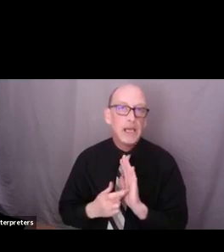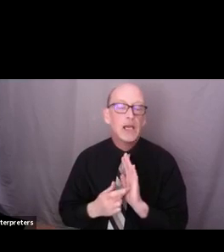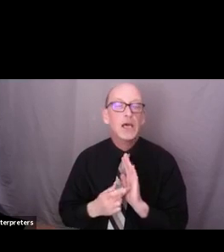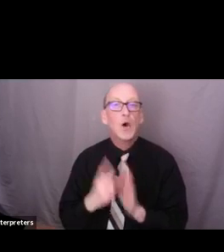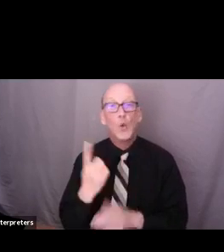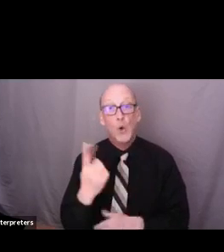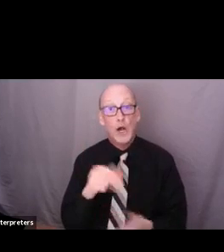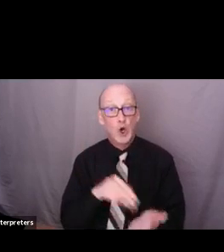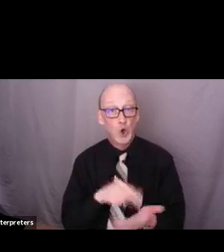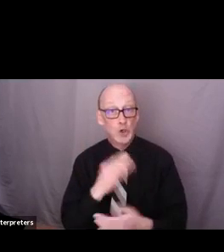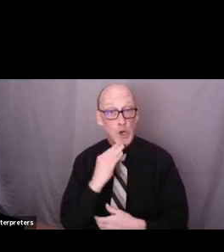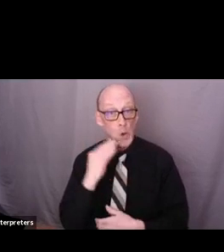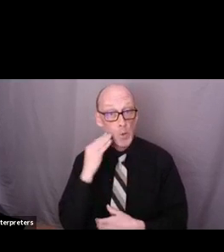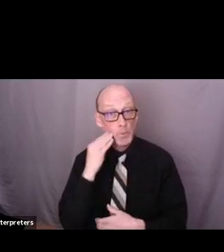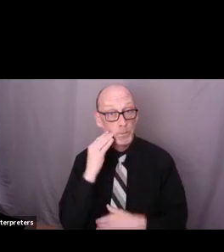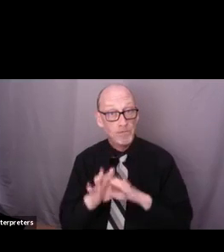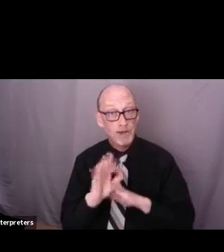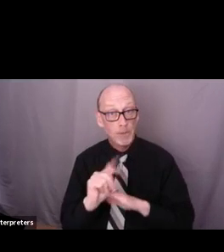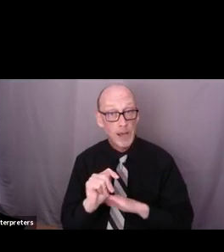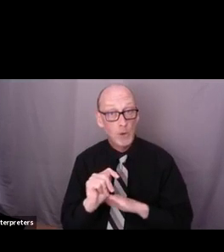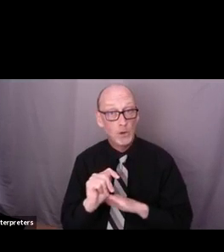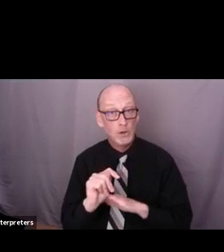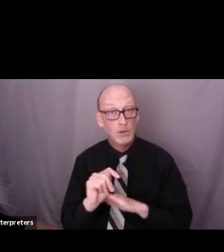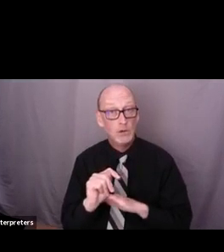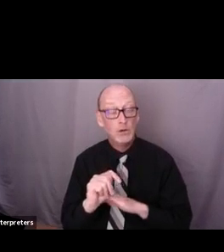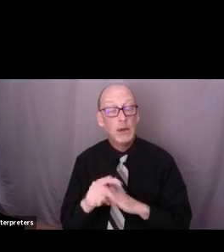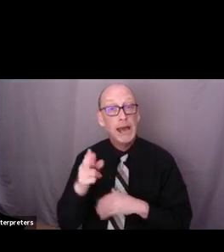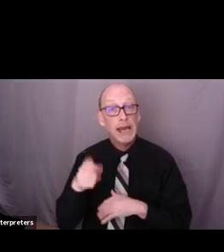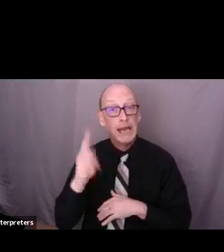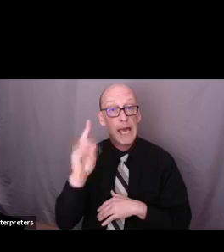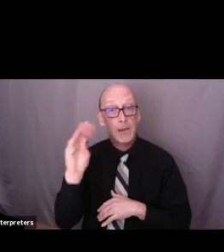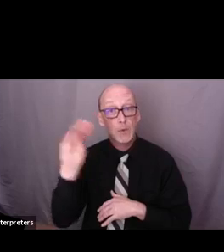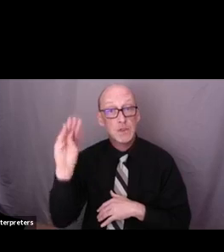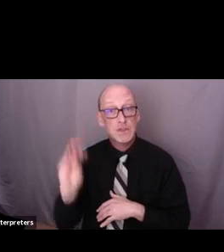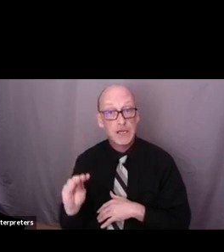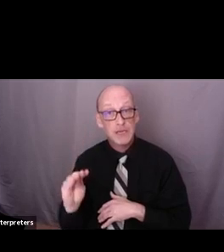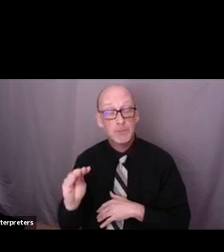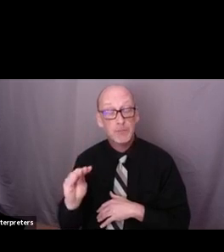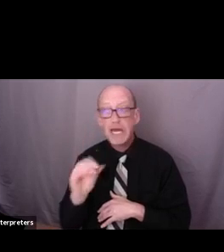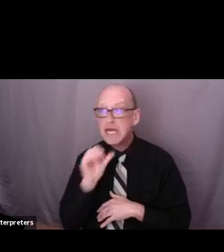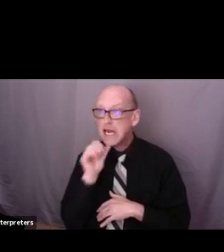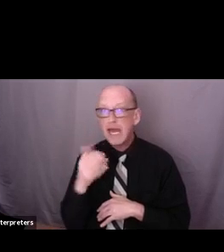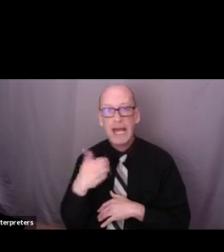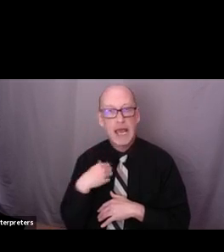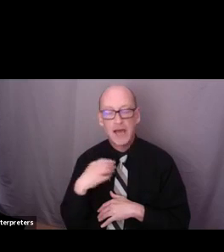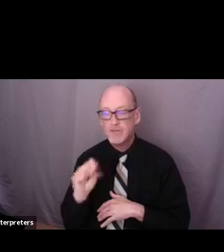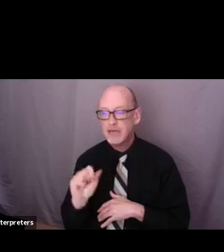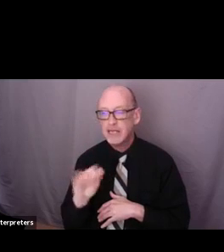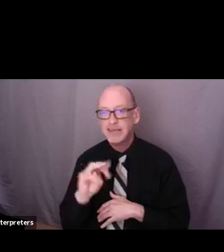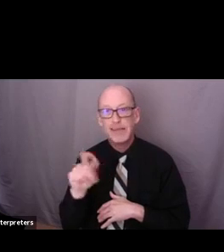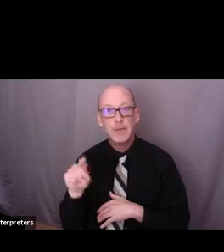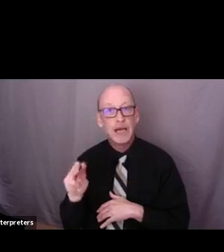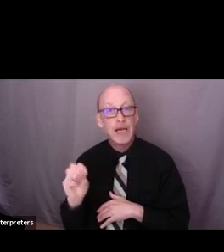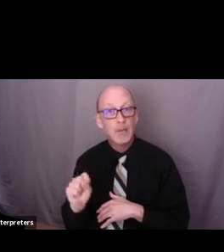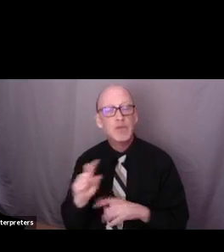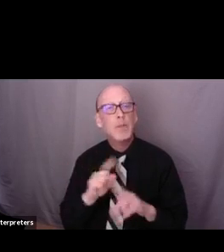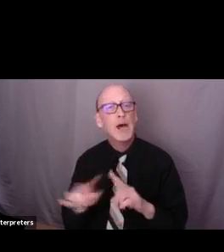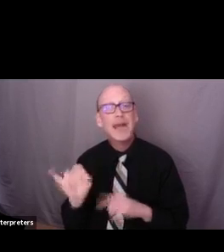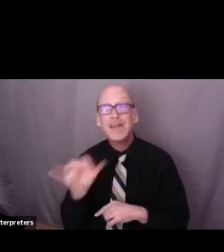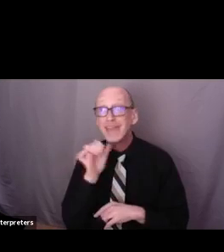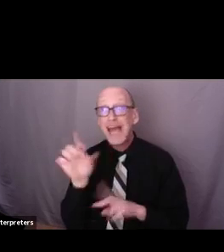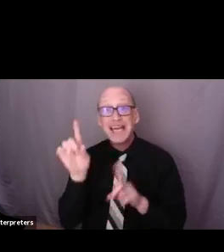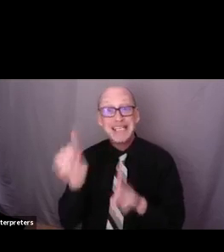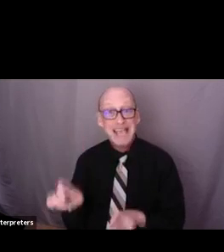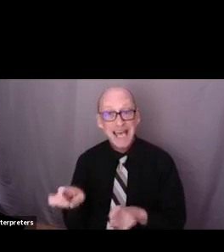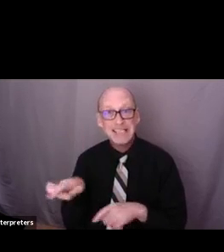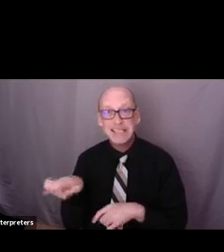home found out that a high percentage of individuals were actually asymptomatic, and if they didn't test them, they would never known that. That's why it is